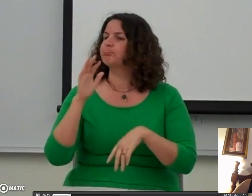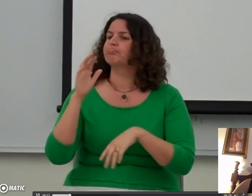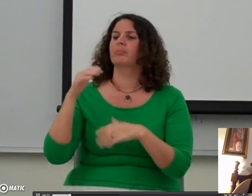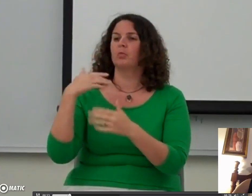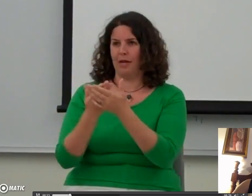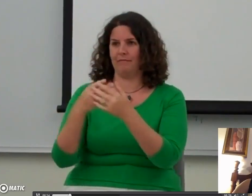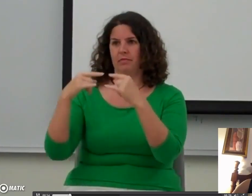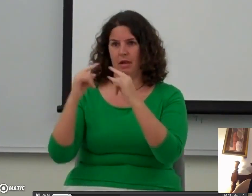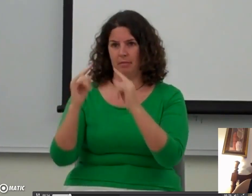So,